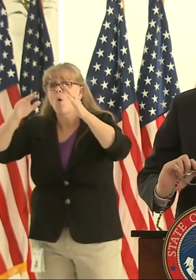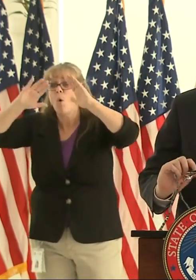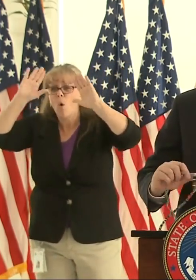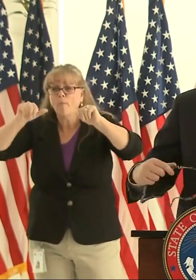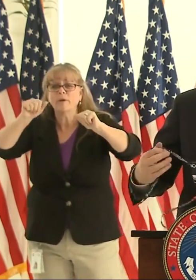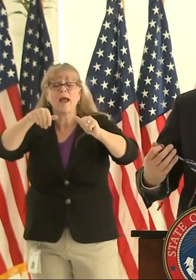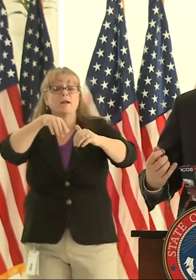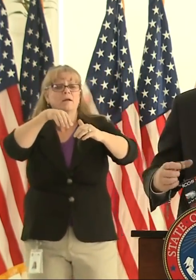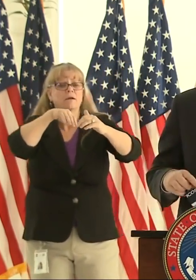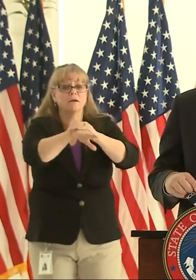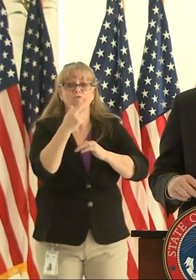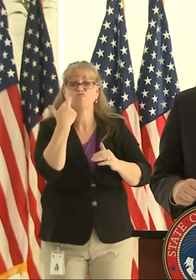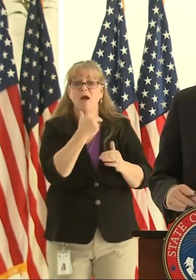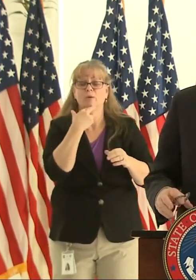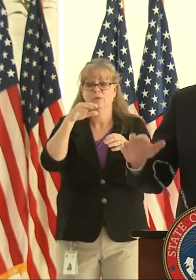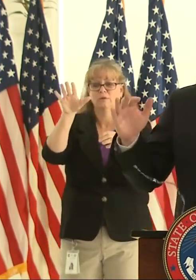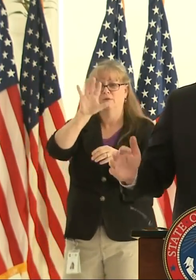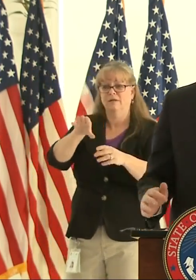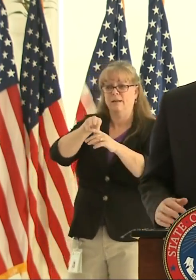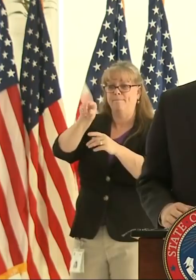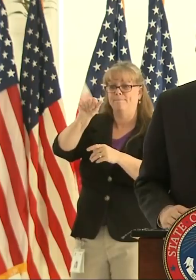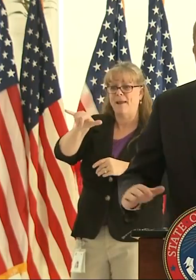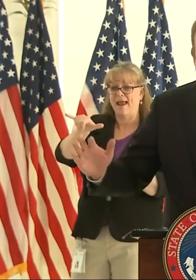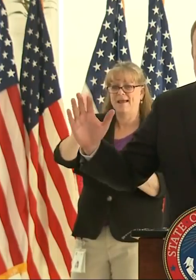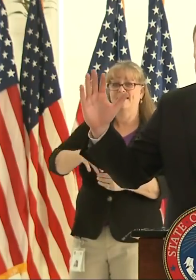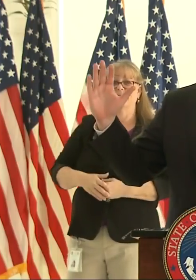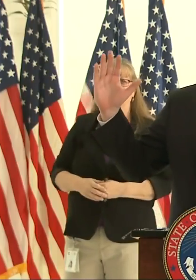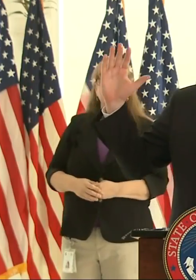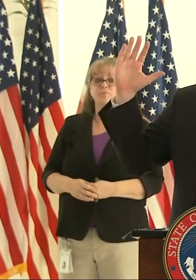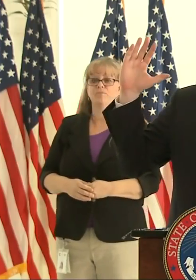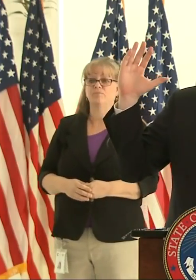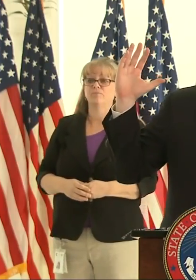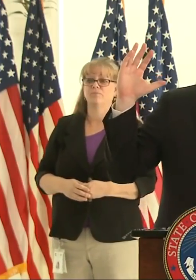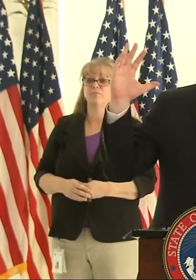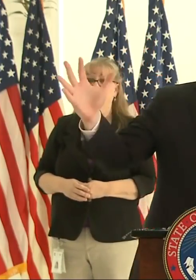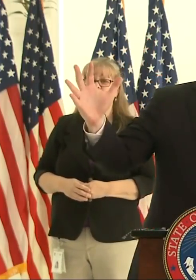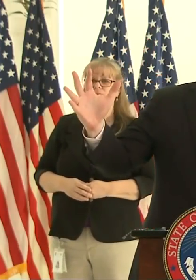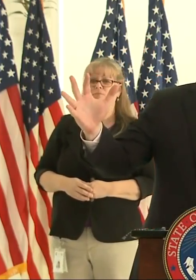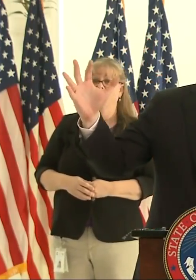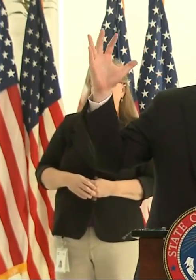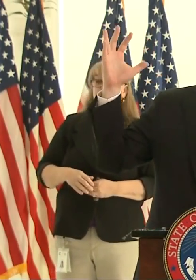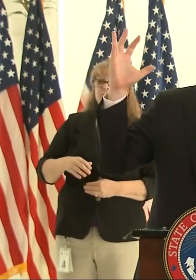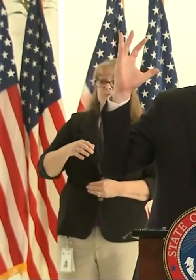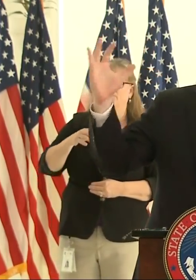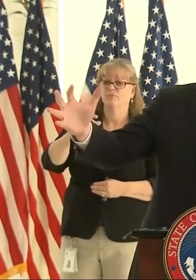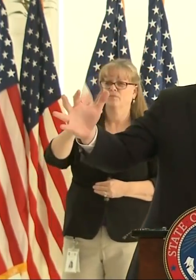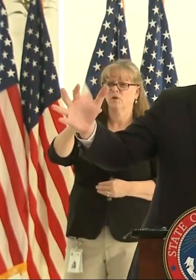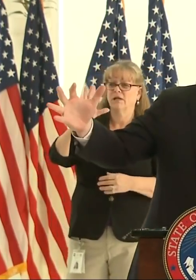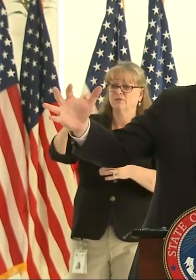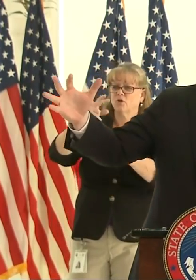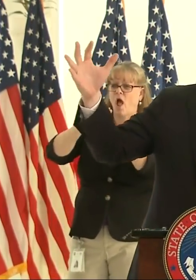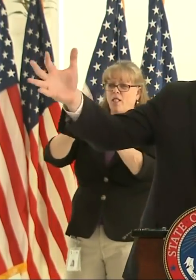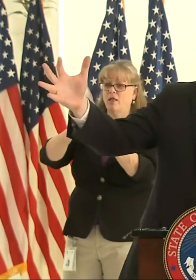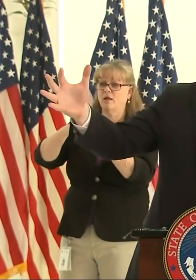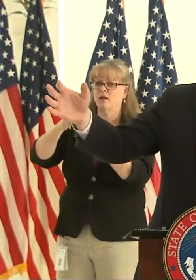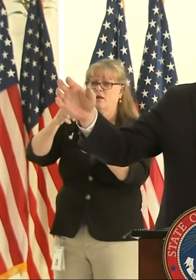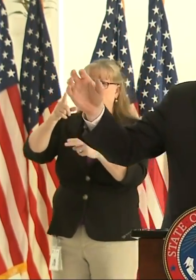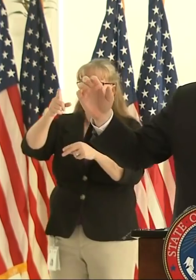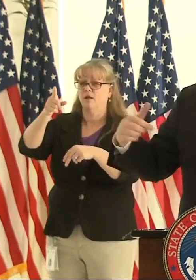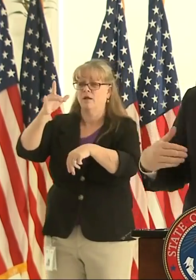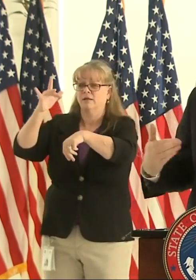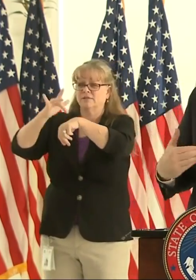for contact tracing? Yeah. So the contact tracing is just as important. It's part of the